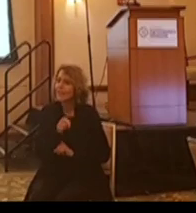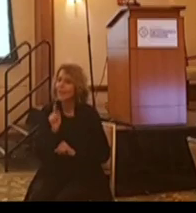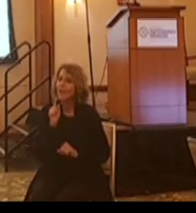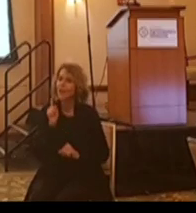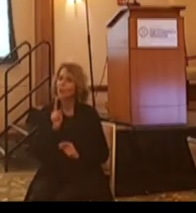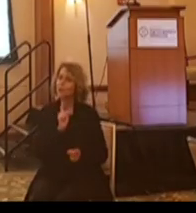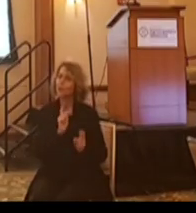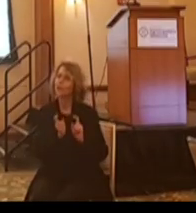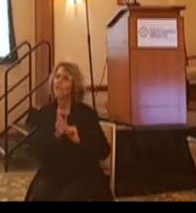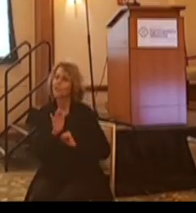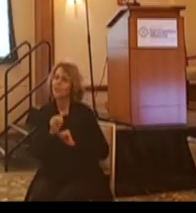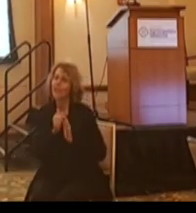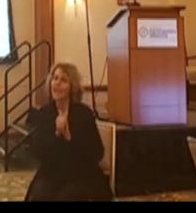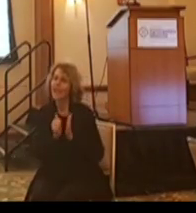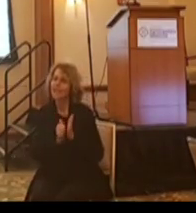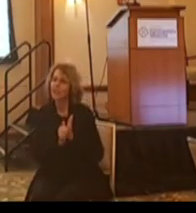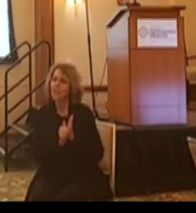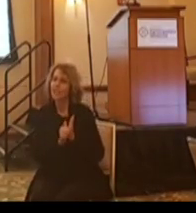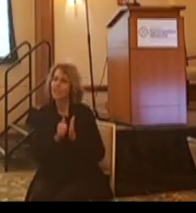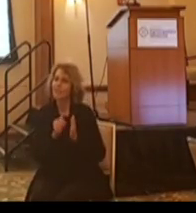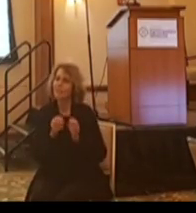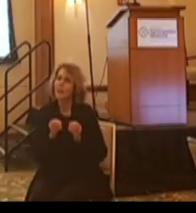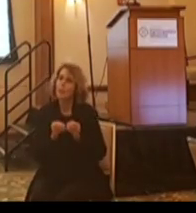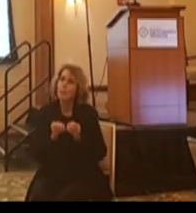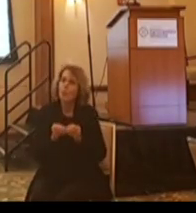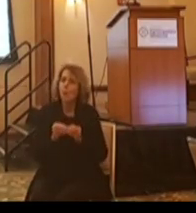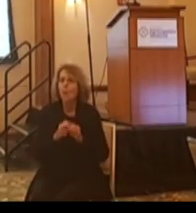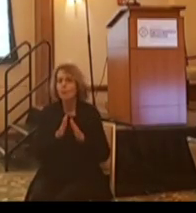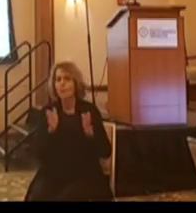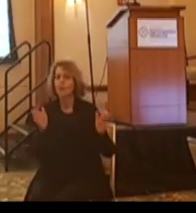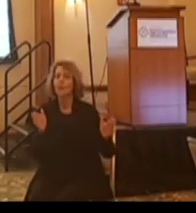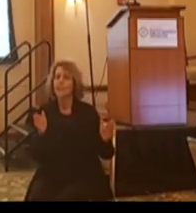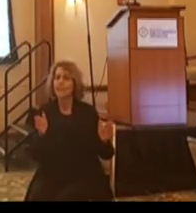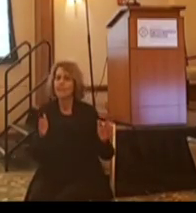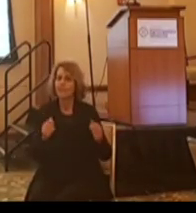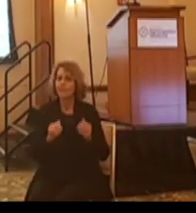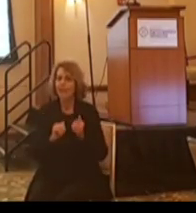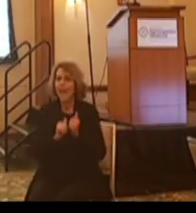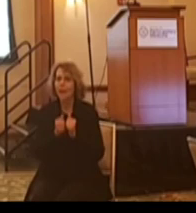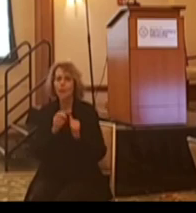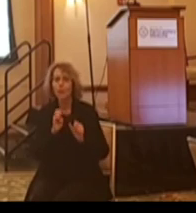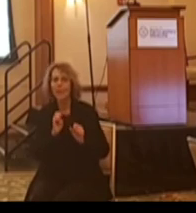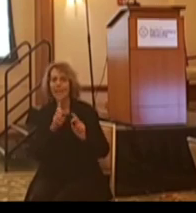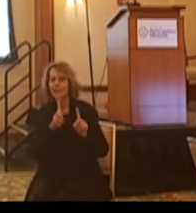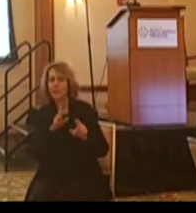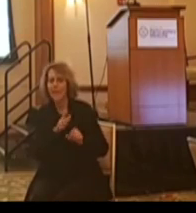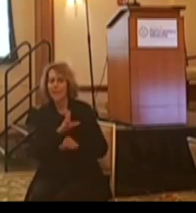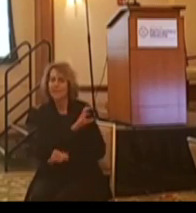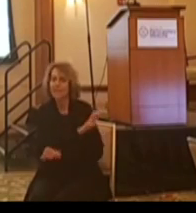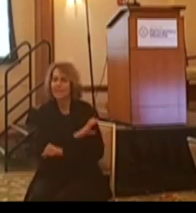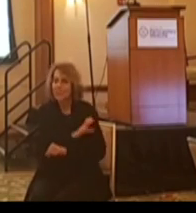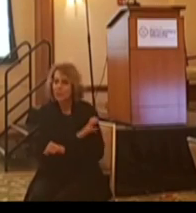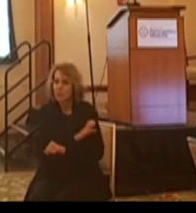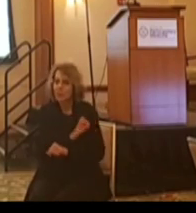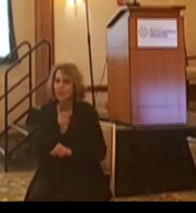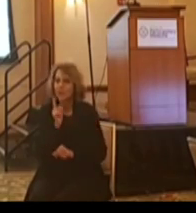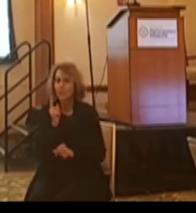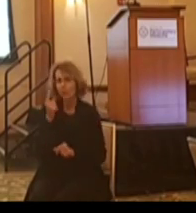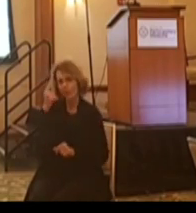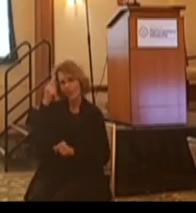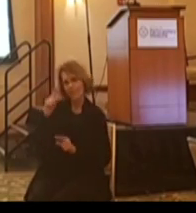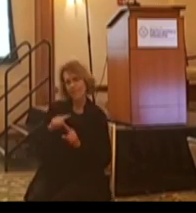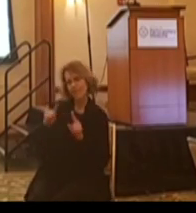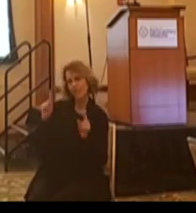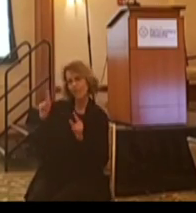can we be doing that helps to support how clinicians think and feel and talk with their patients. And what skills and resources